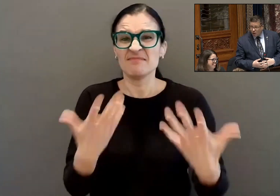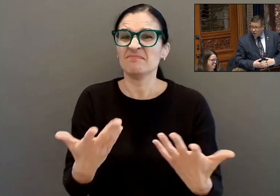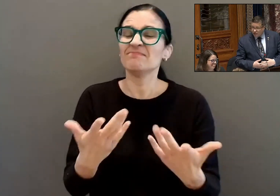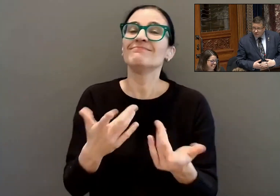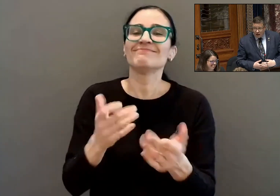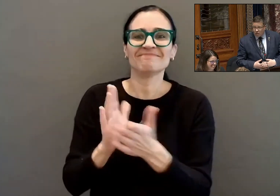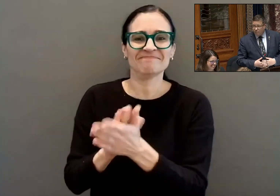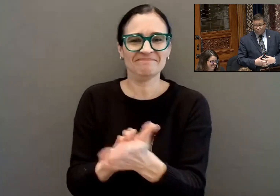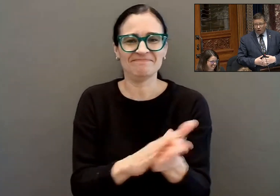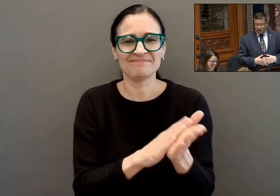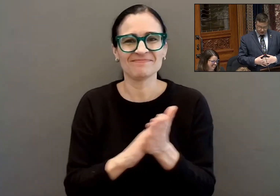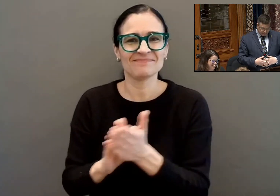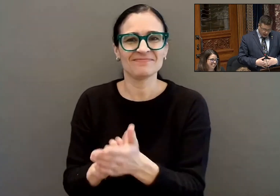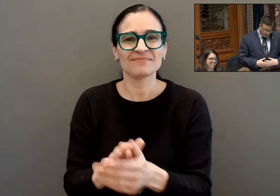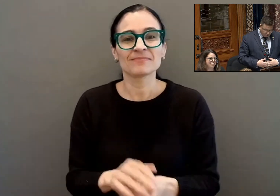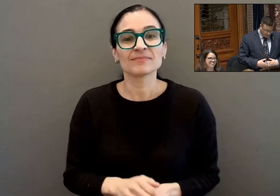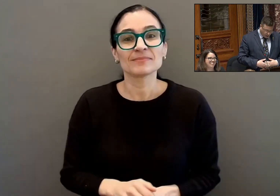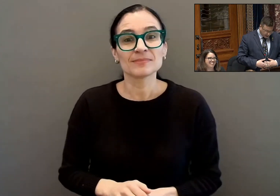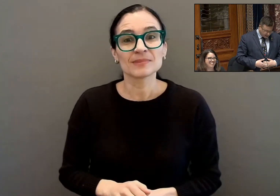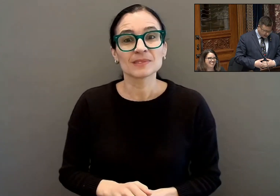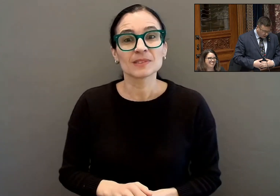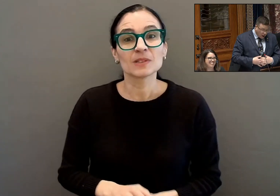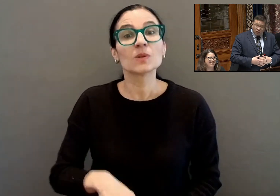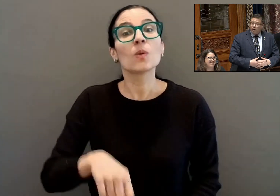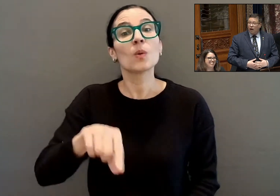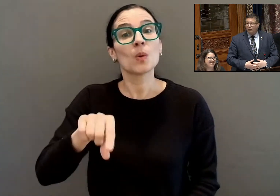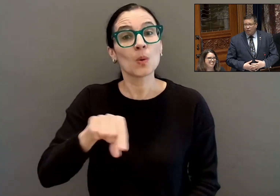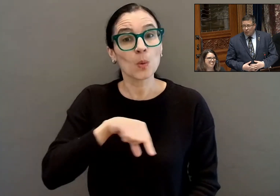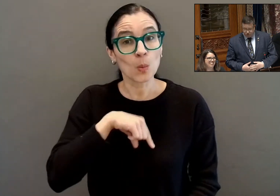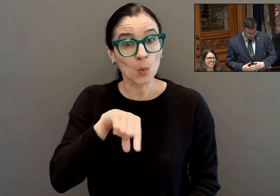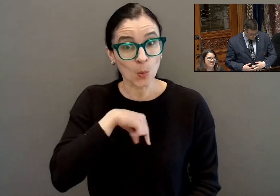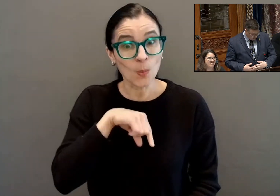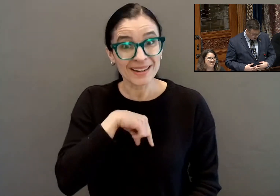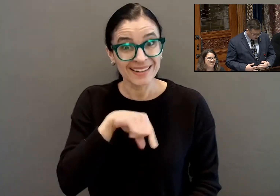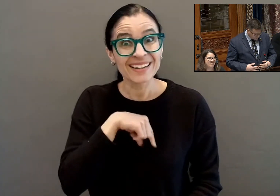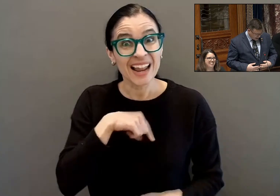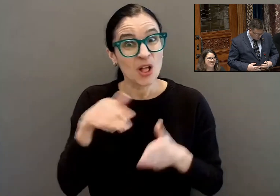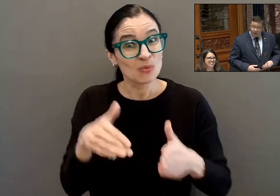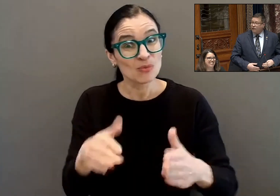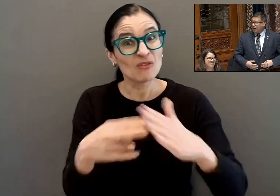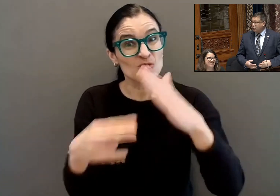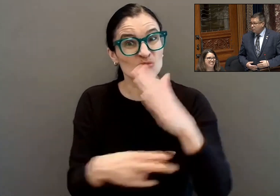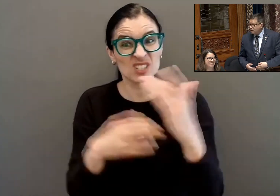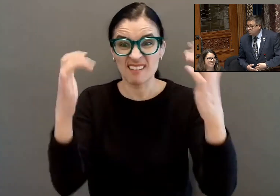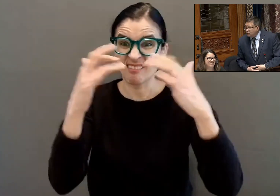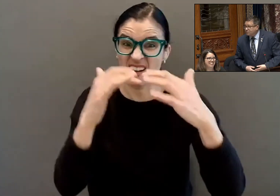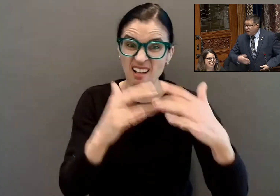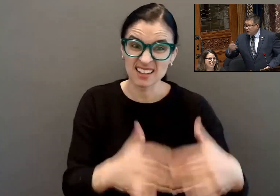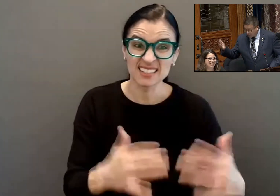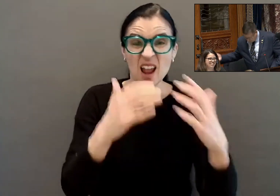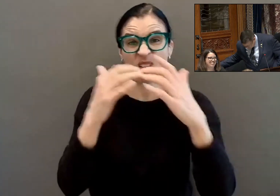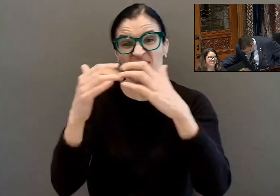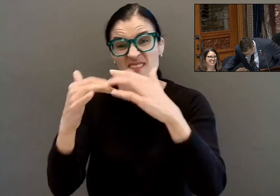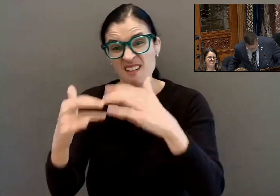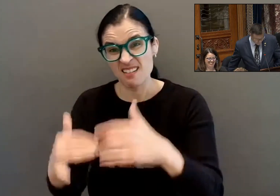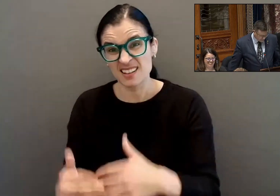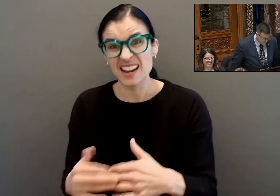is falling down, falling down, falling down. Quesnel River Bridge is falling down. Thank you, Mr.